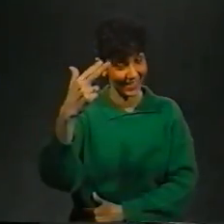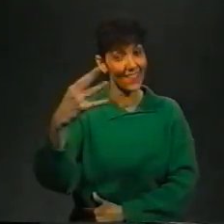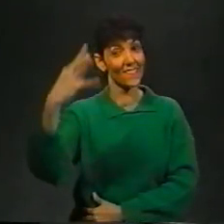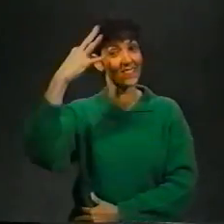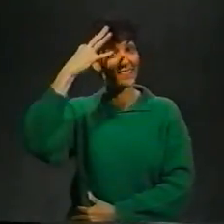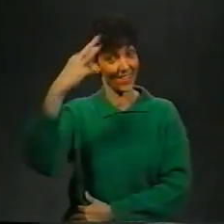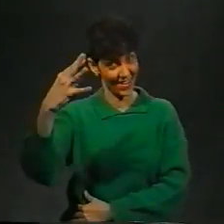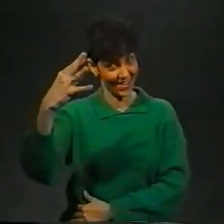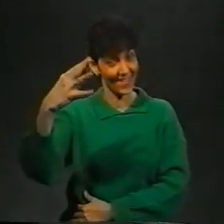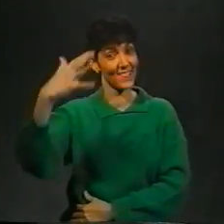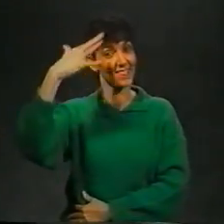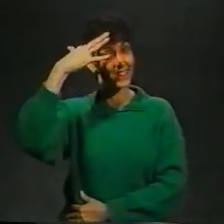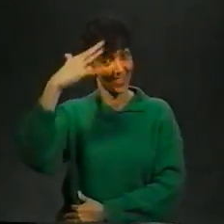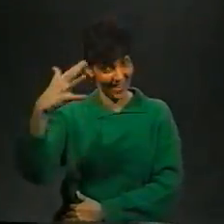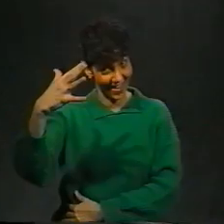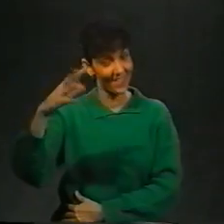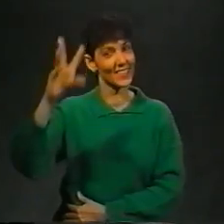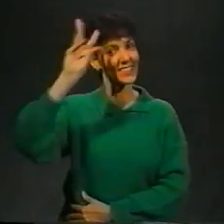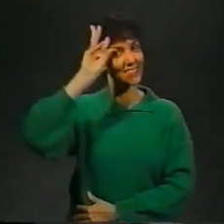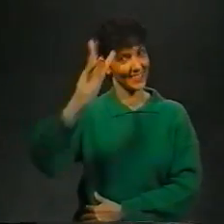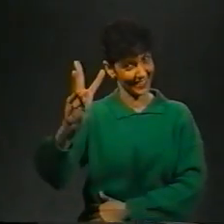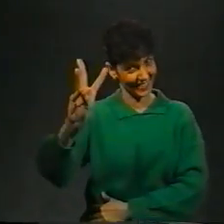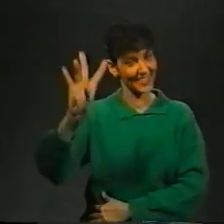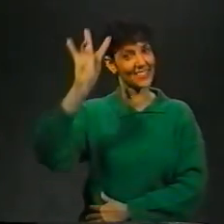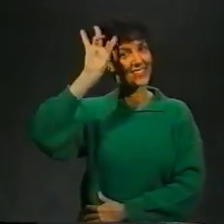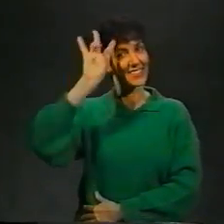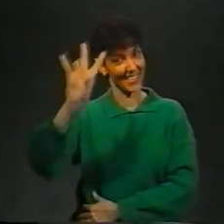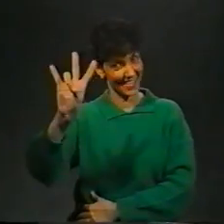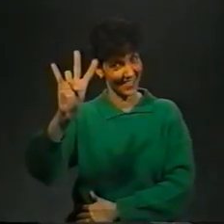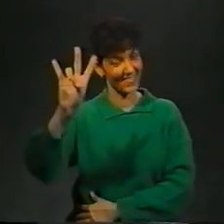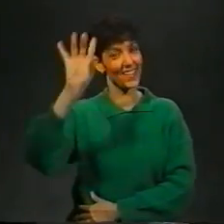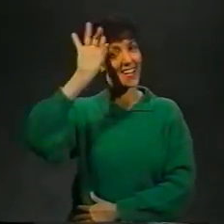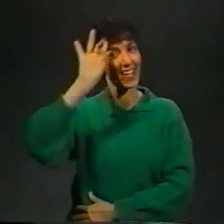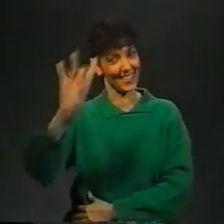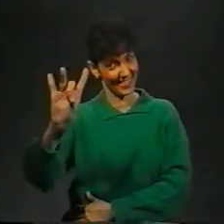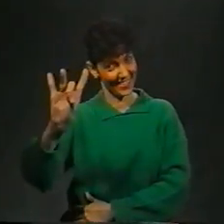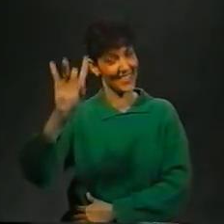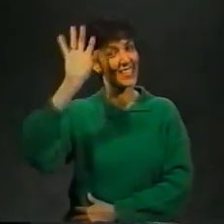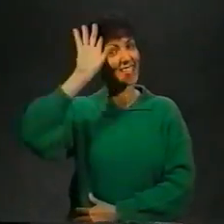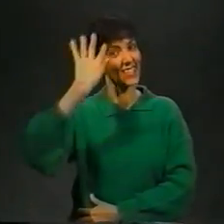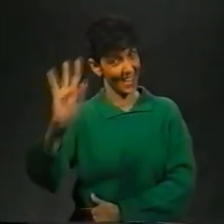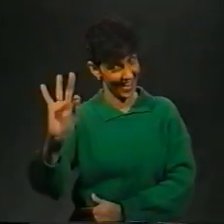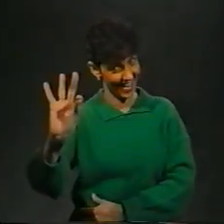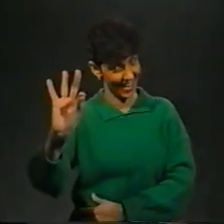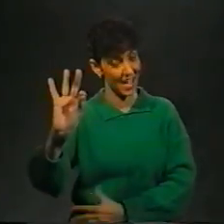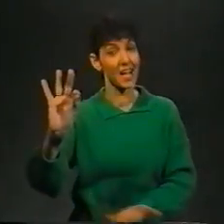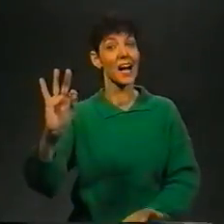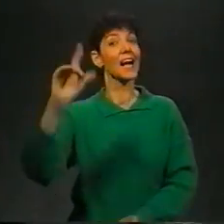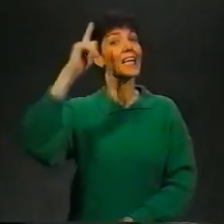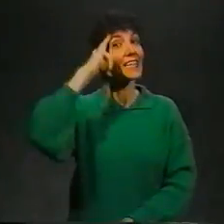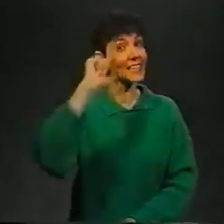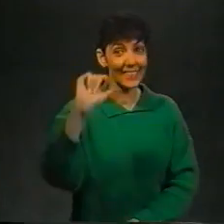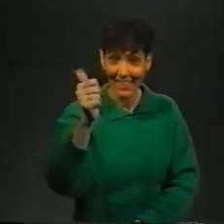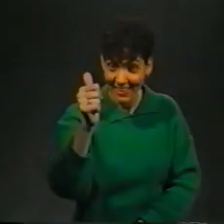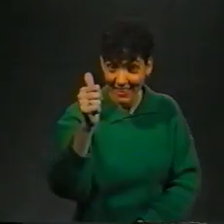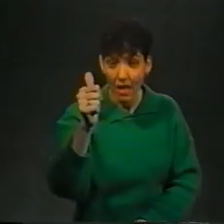3 cents, 4 cents and 5 cents, 6, 7, 8, 9, and a